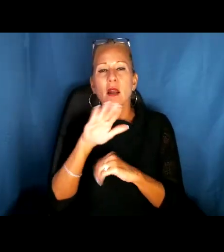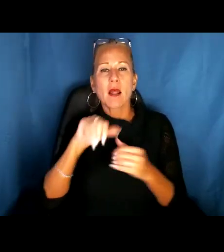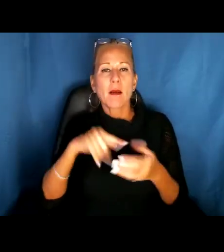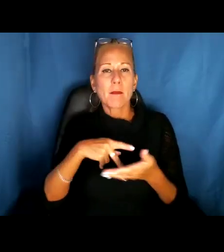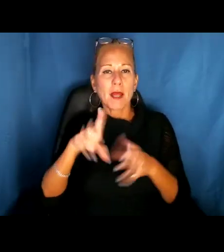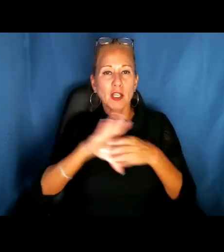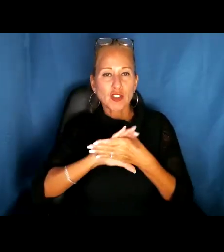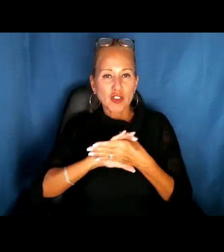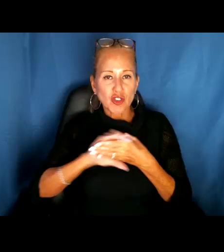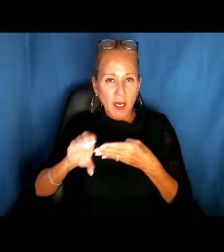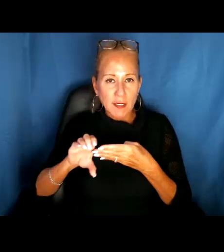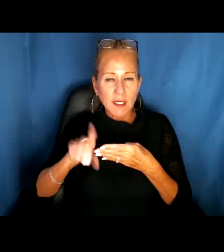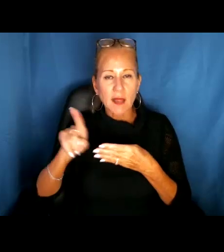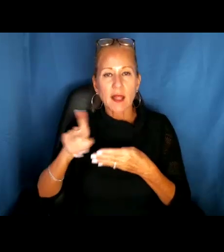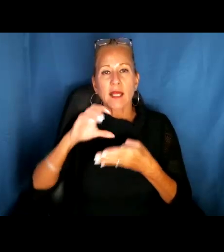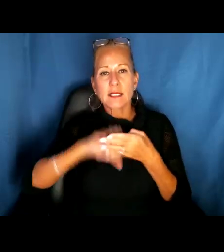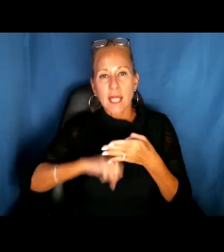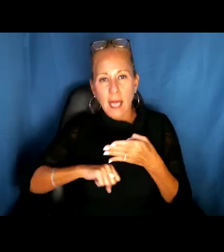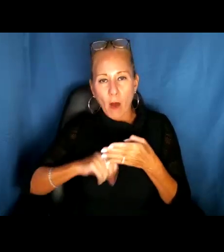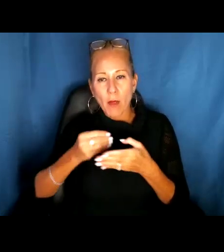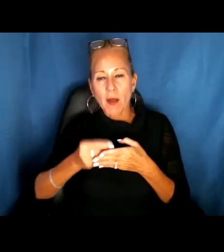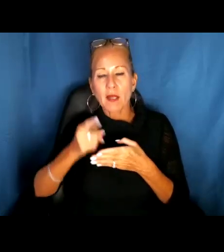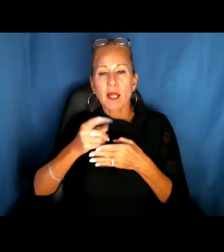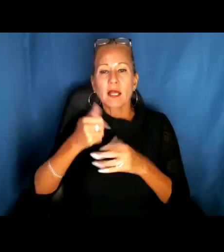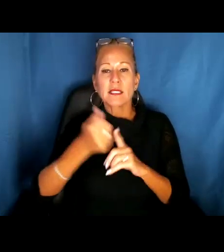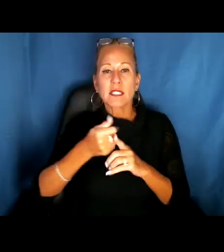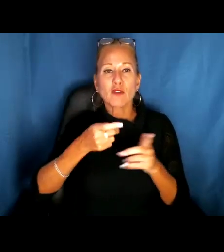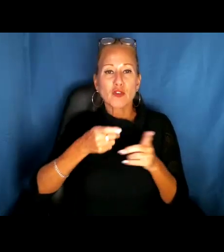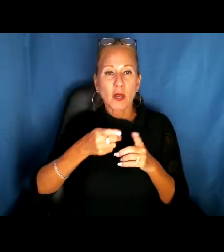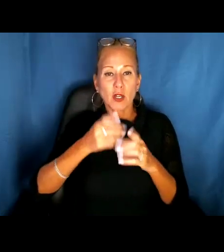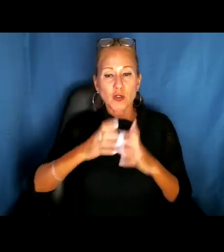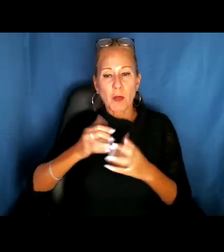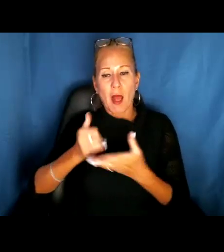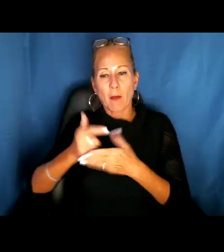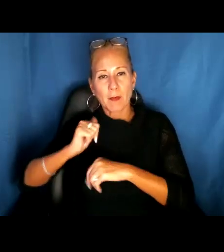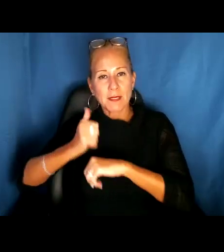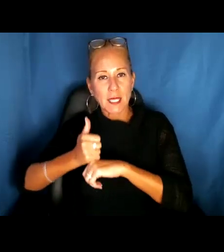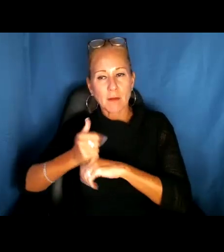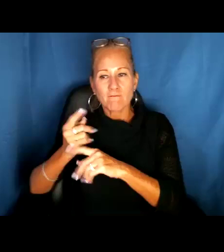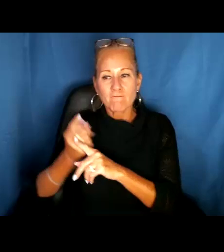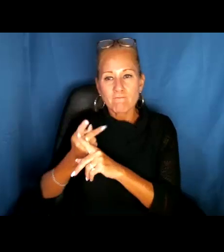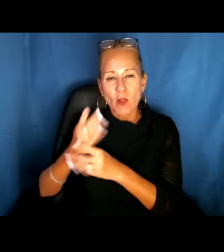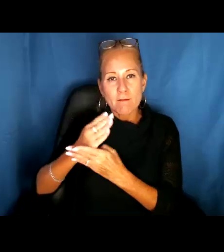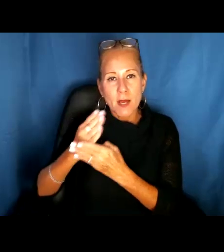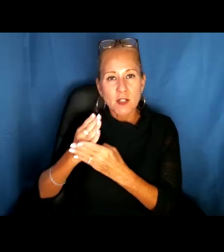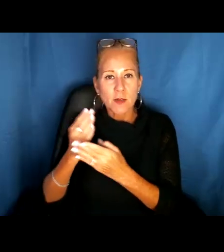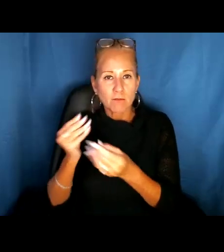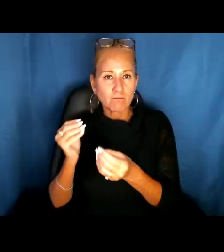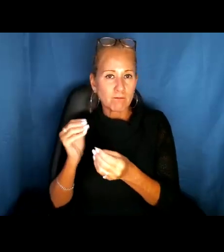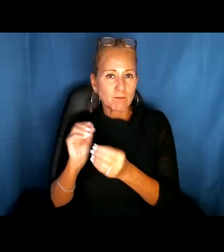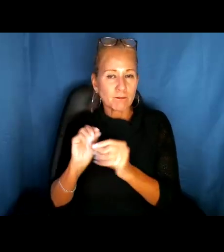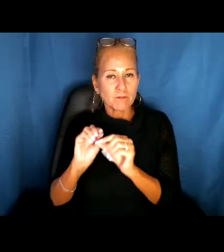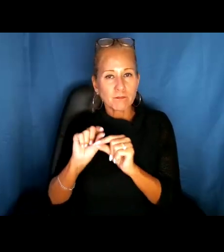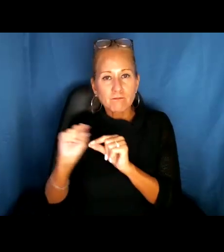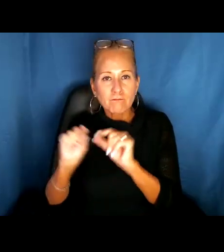paychecks. They take out the money, they help the self-directed consumer set up their budget. And